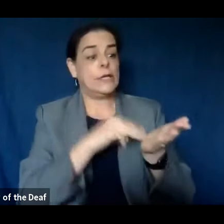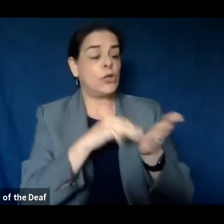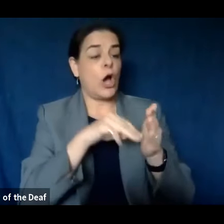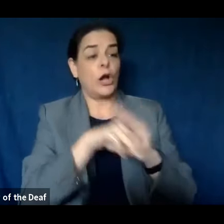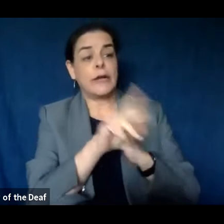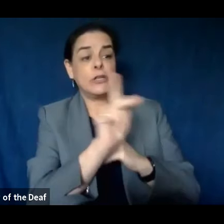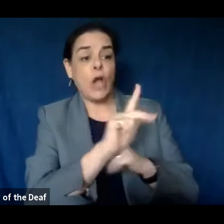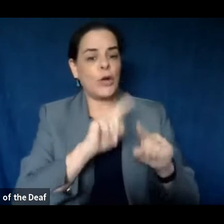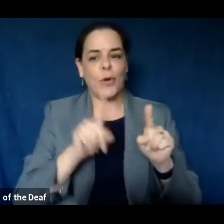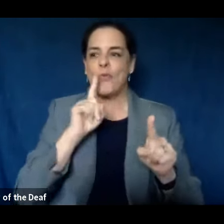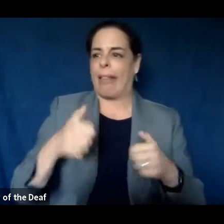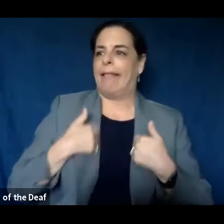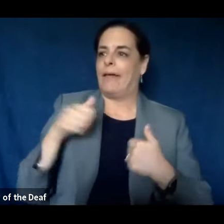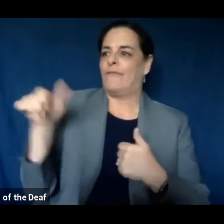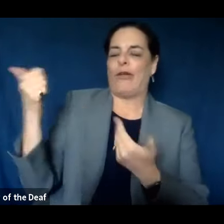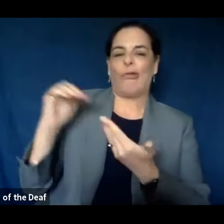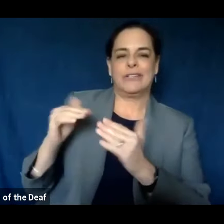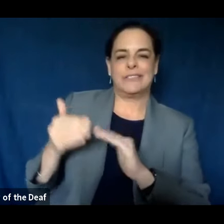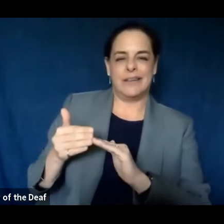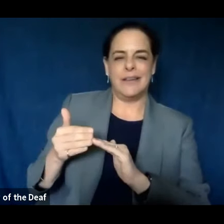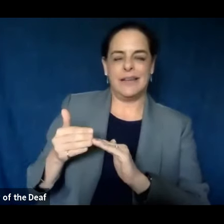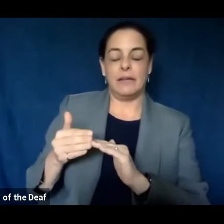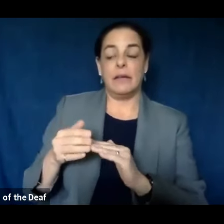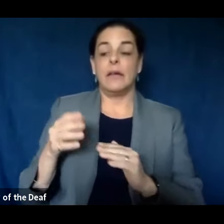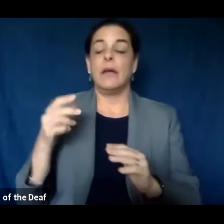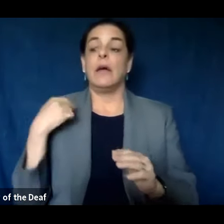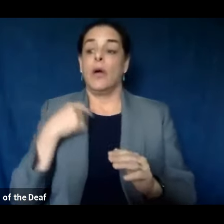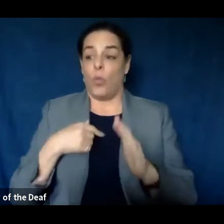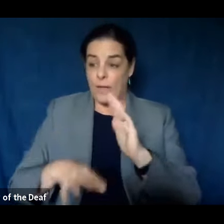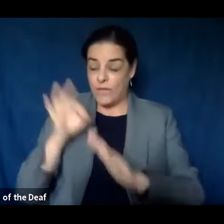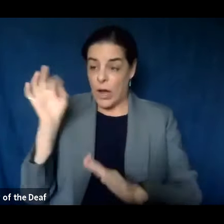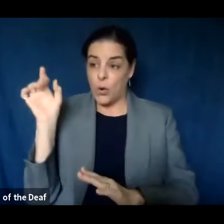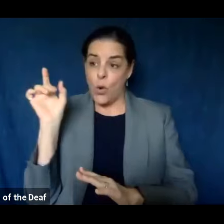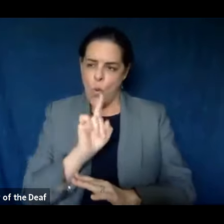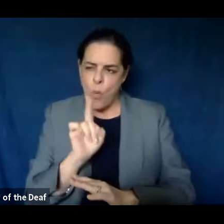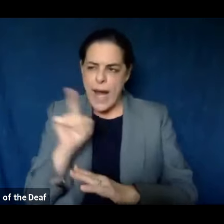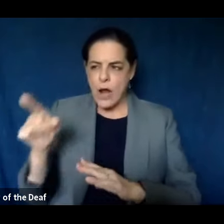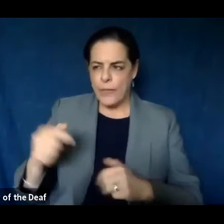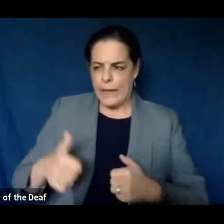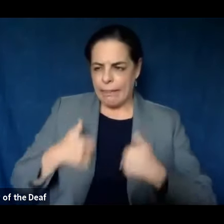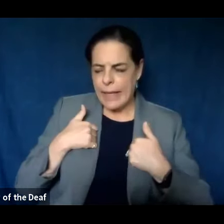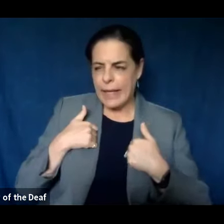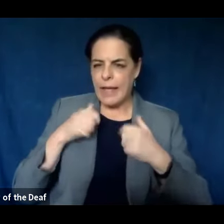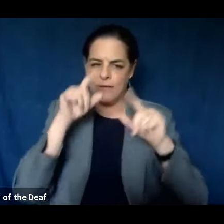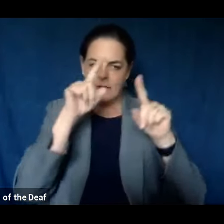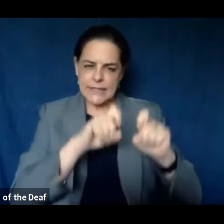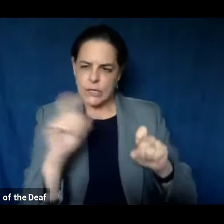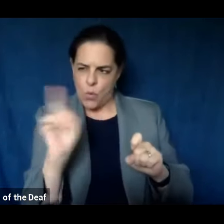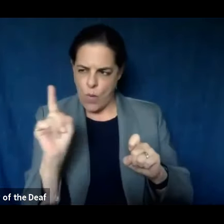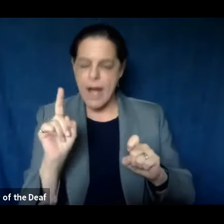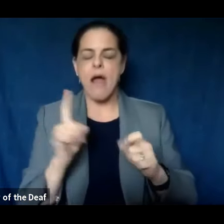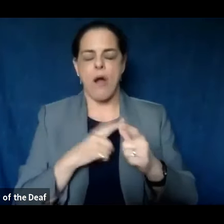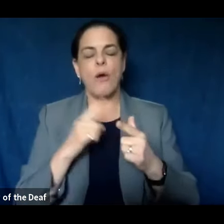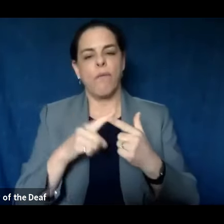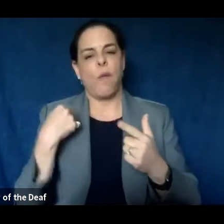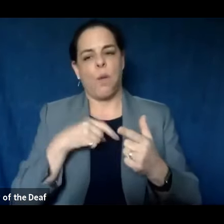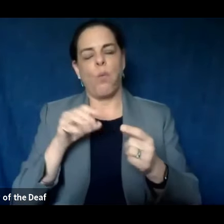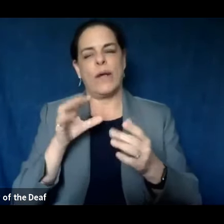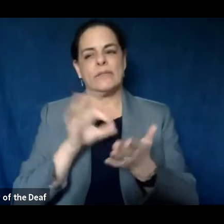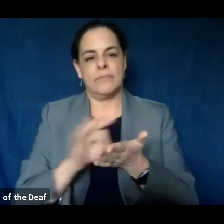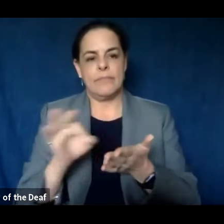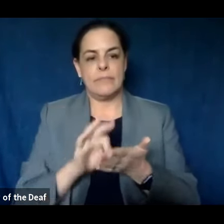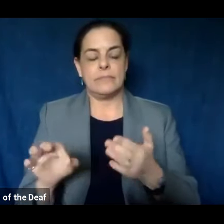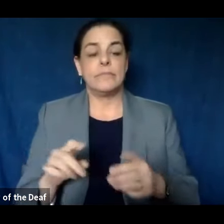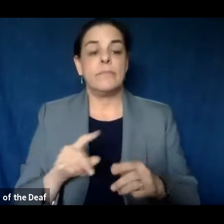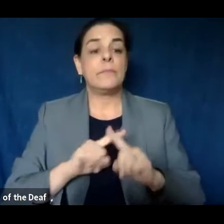tested in Knox County. And until we clarify that, we don't know exactly where they live. And in full transparency, if a case is believed